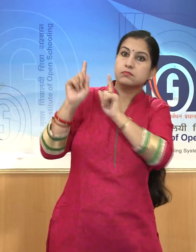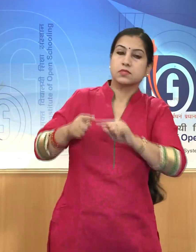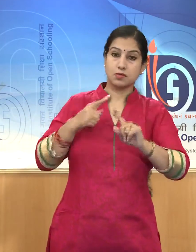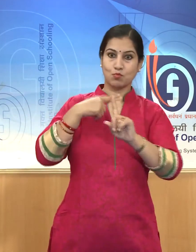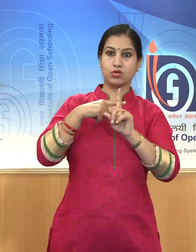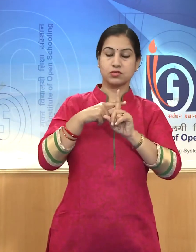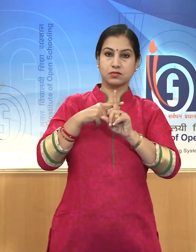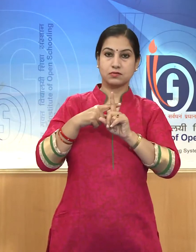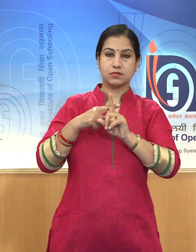positive approach